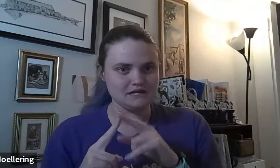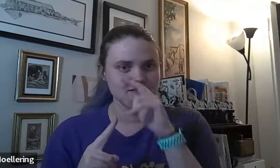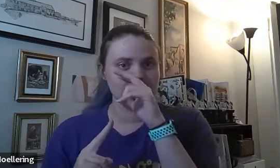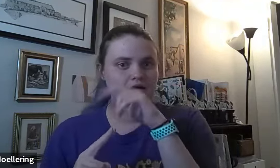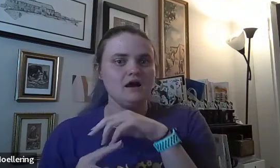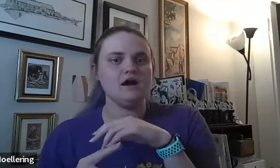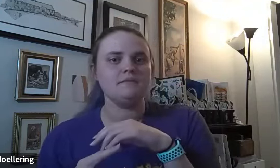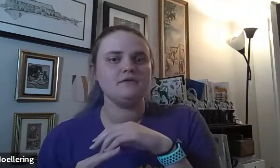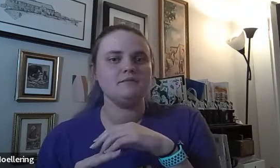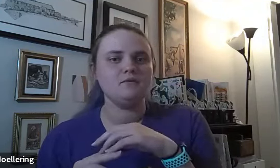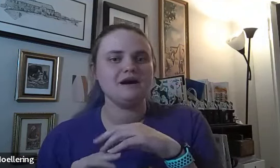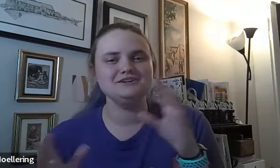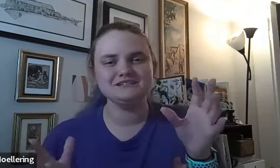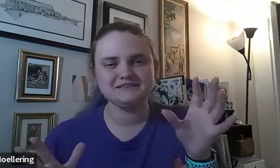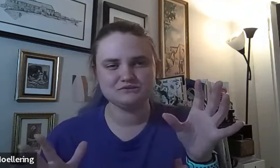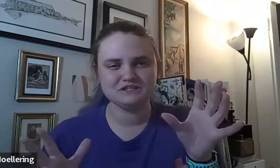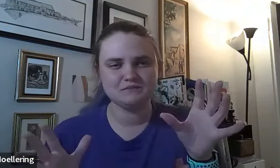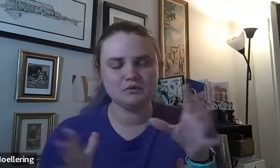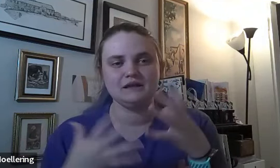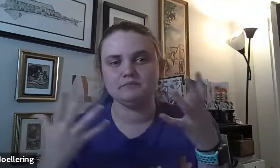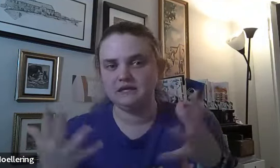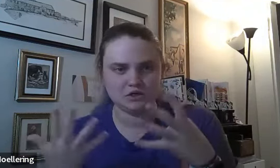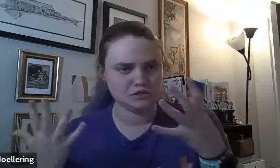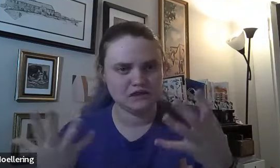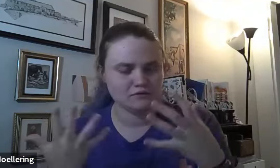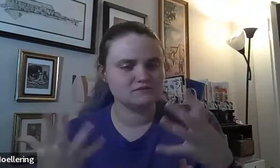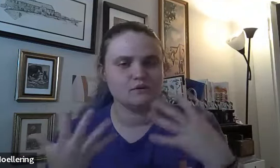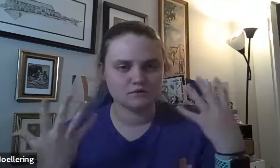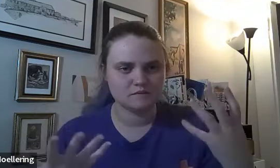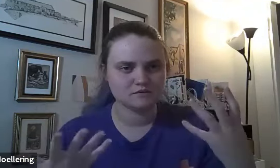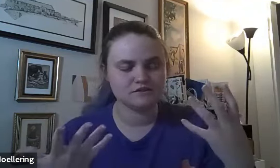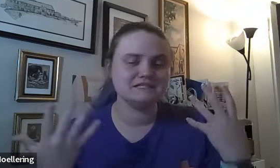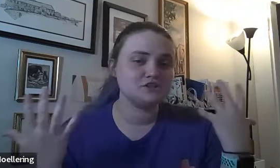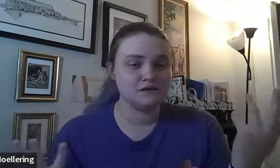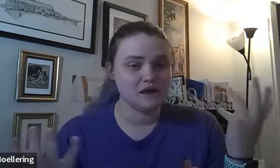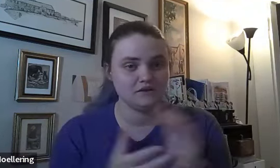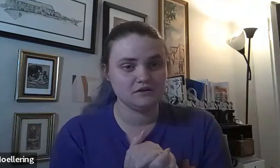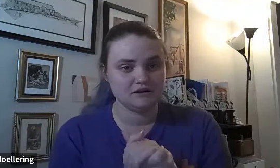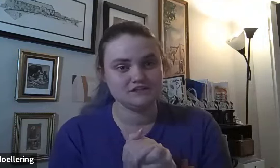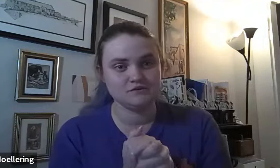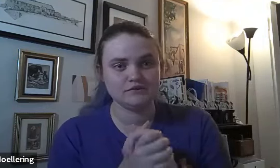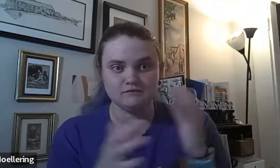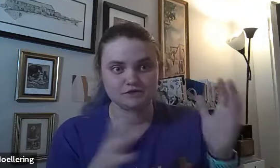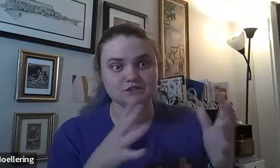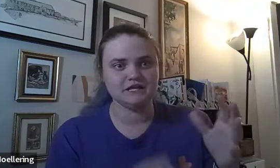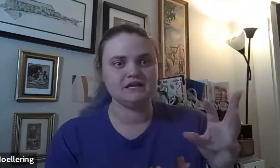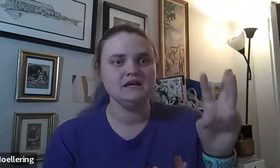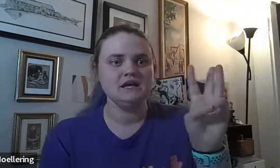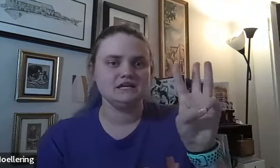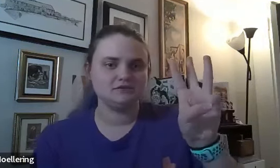ways. The more, I usually say this one's the more like a beginner level. This is what most people do. It's actually what a lot of younger kids do when they're first learning it, is you